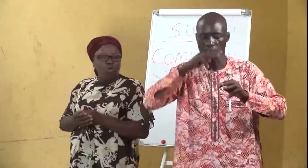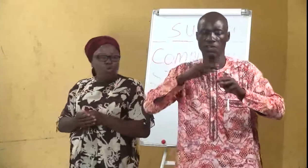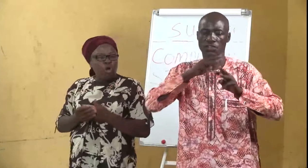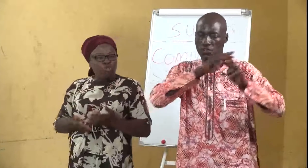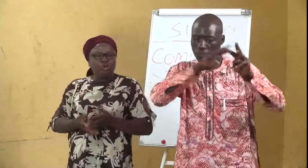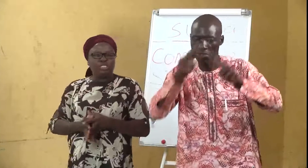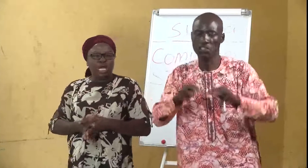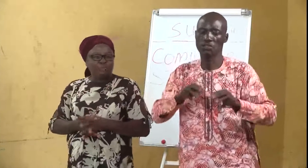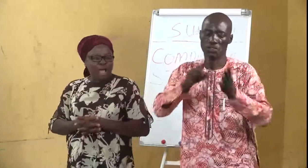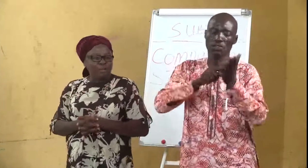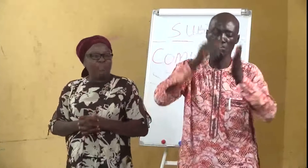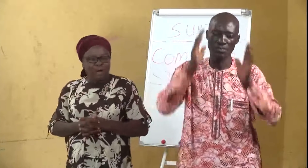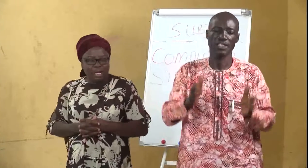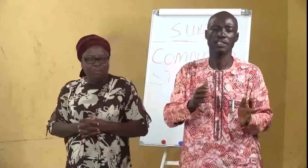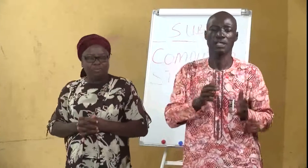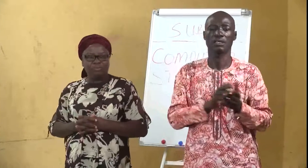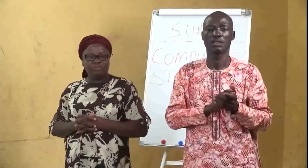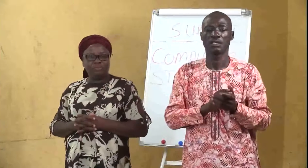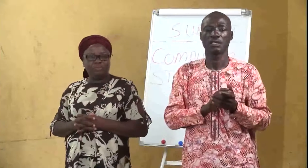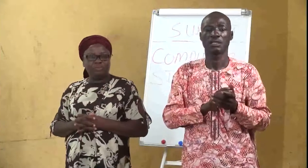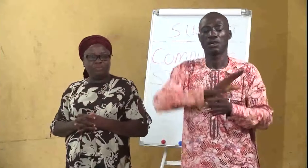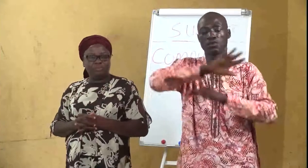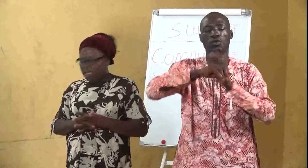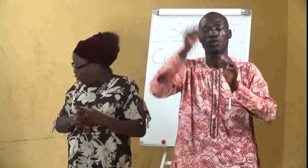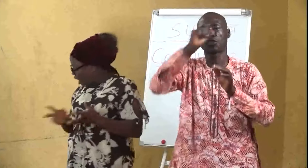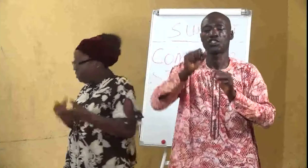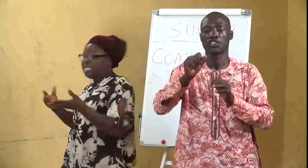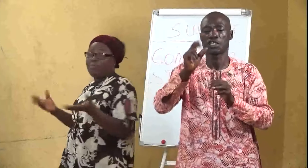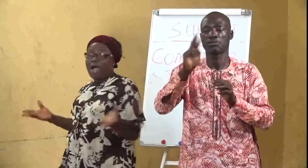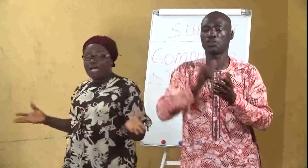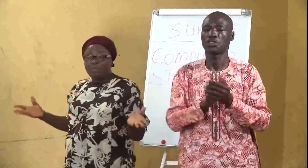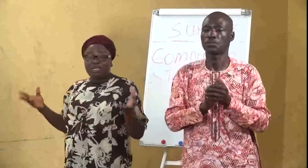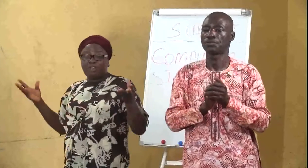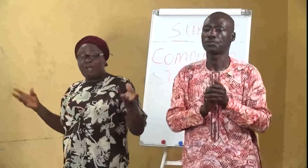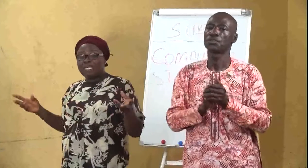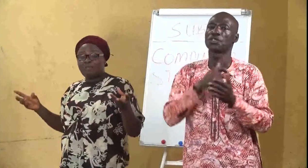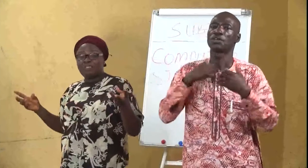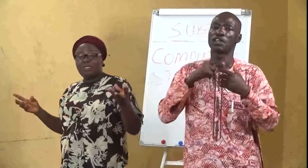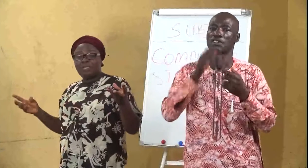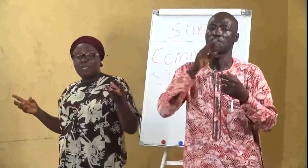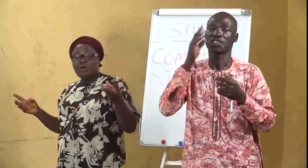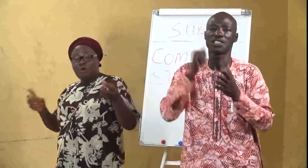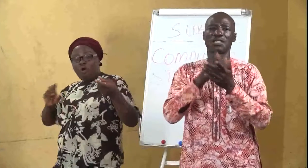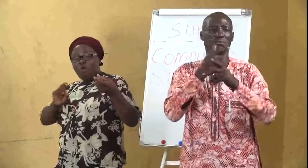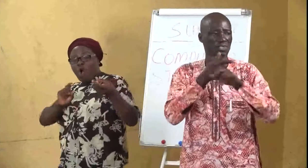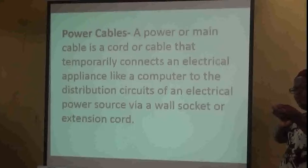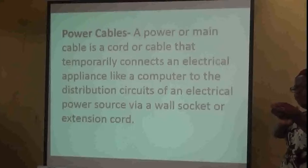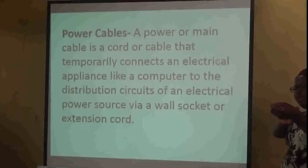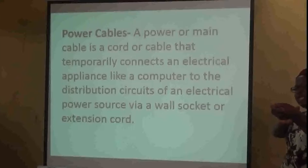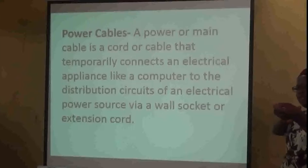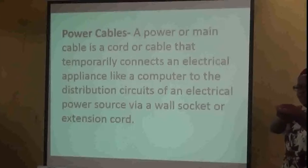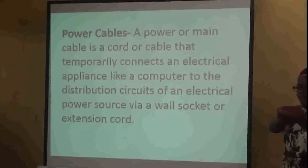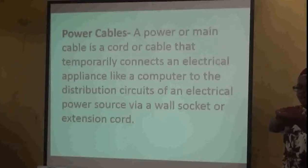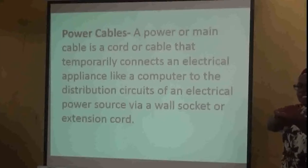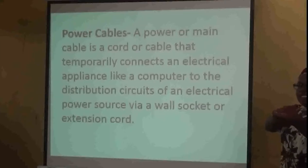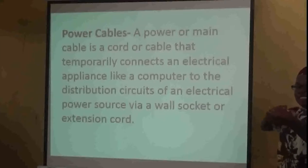So, what do you understand by power cable? You have been seeing power cable just several times. One will be